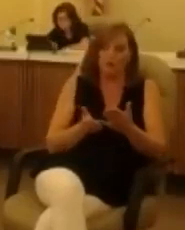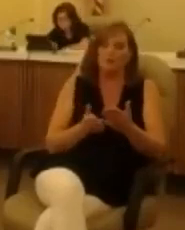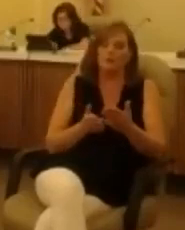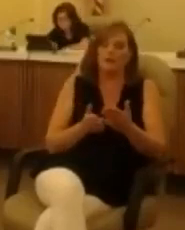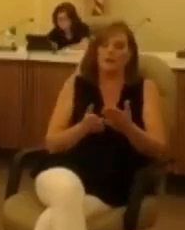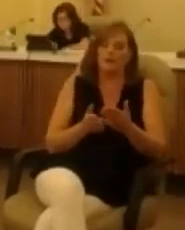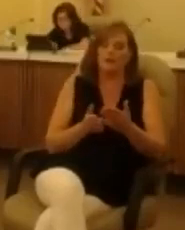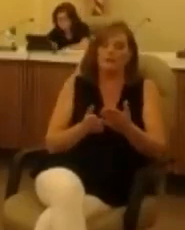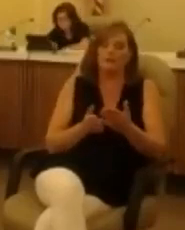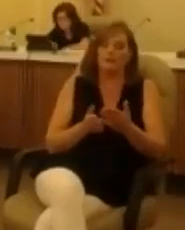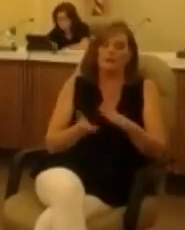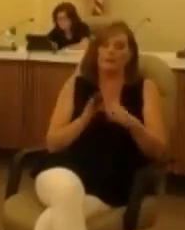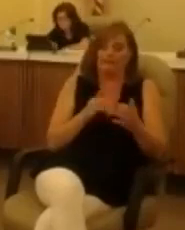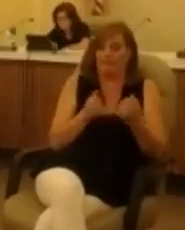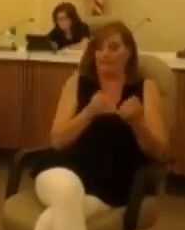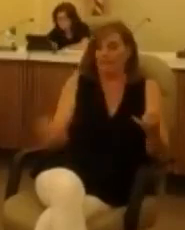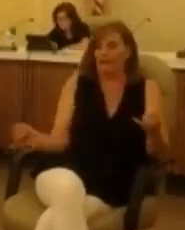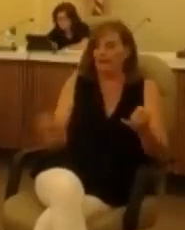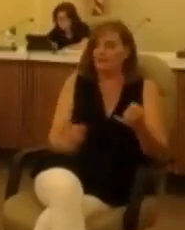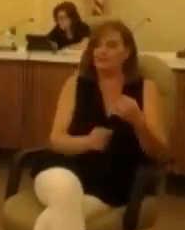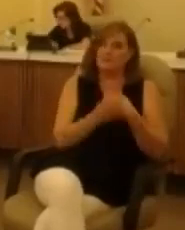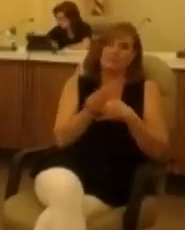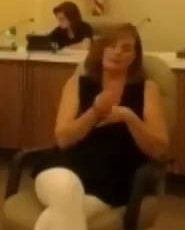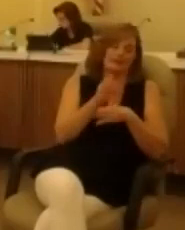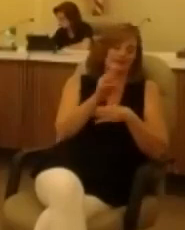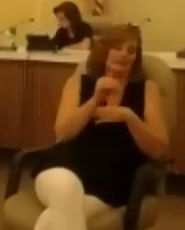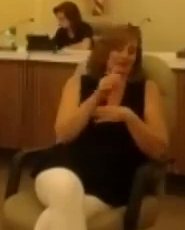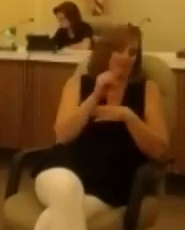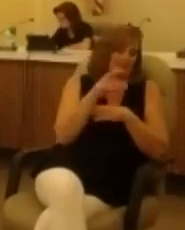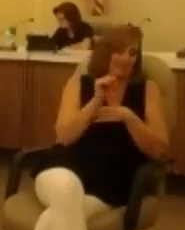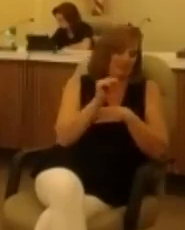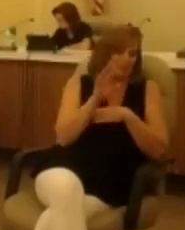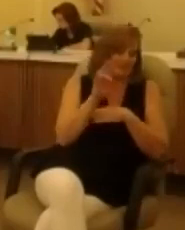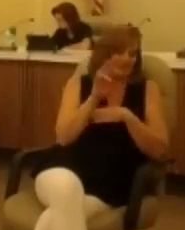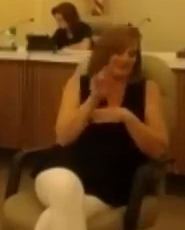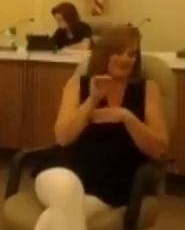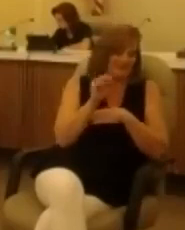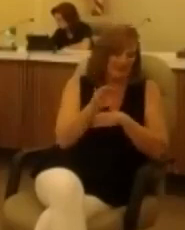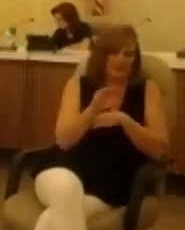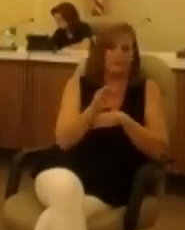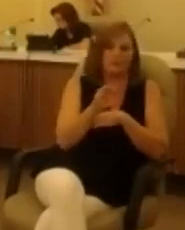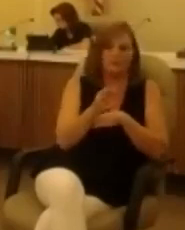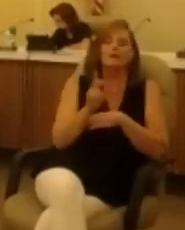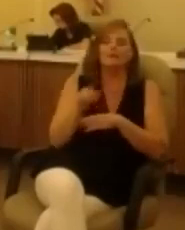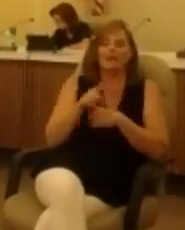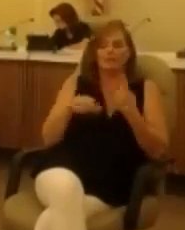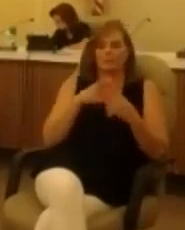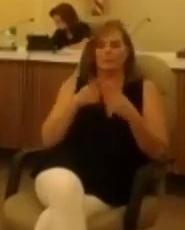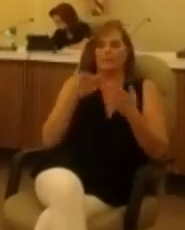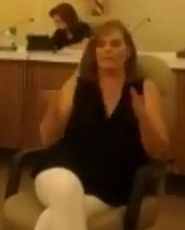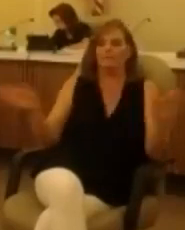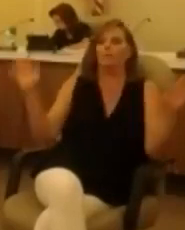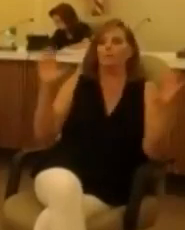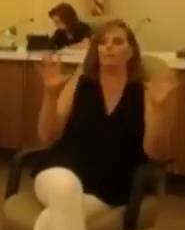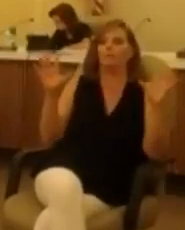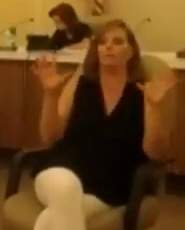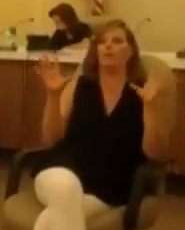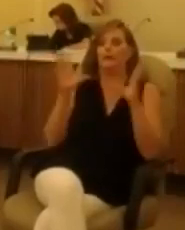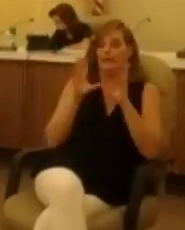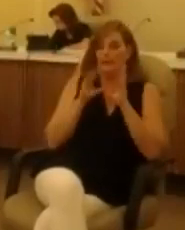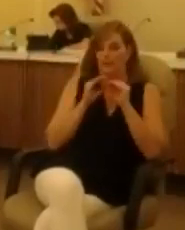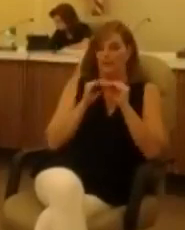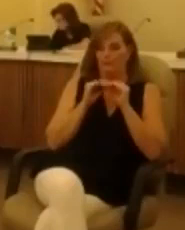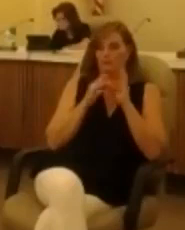deadline is Monday, September 7th, which is when we would have public hearings based on the way we were